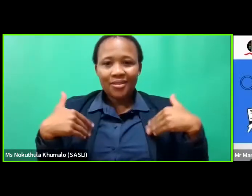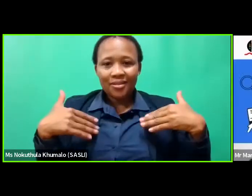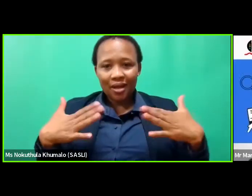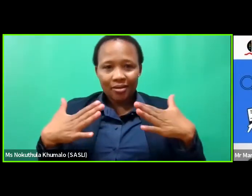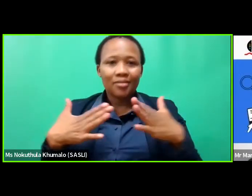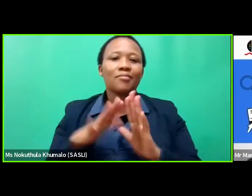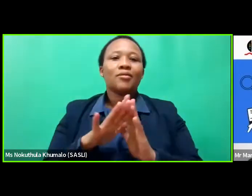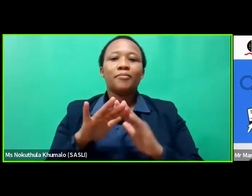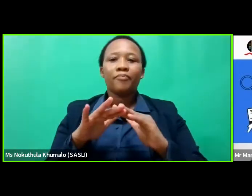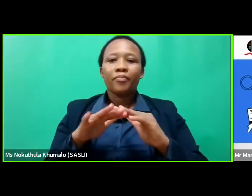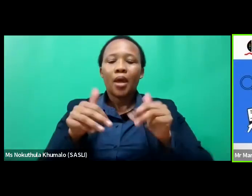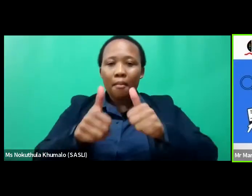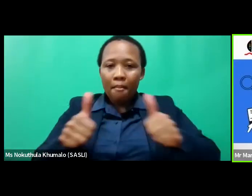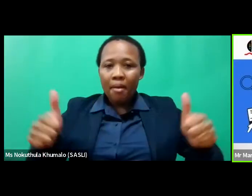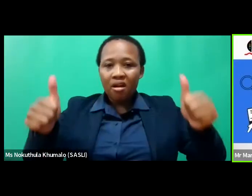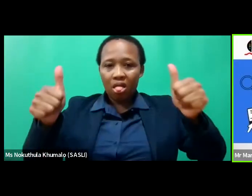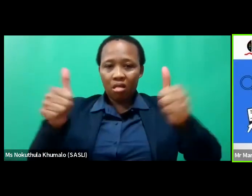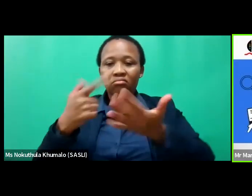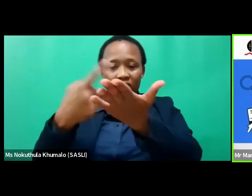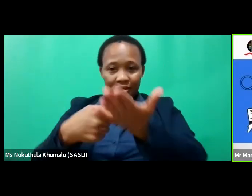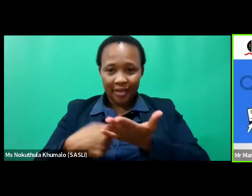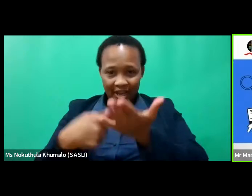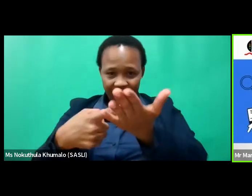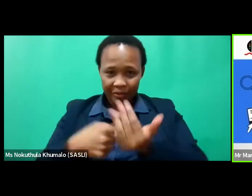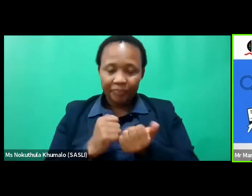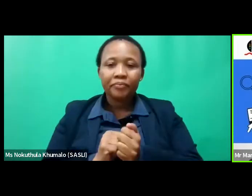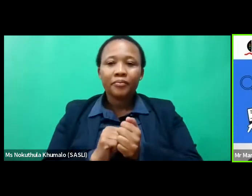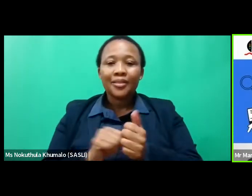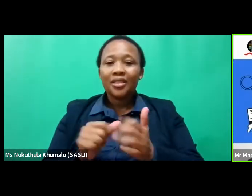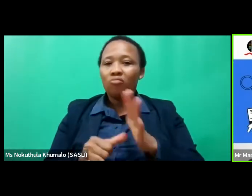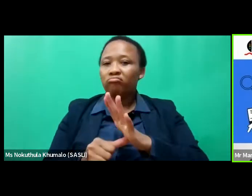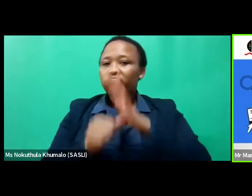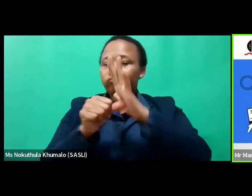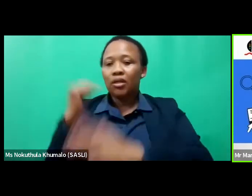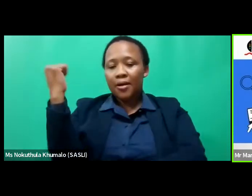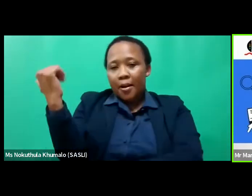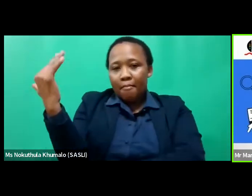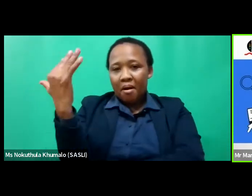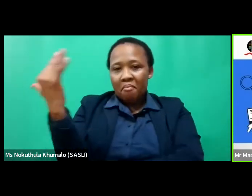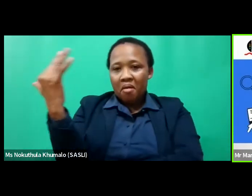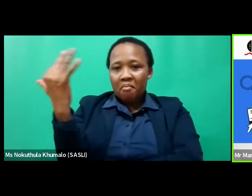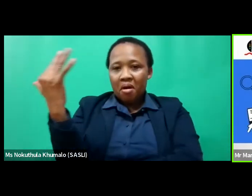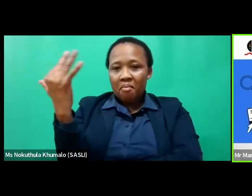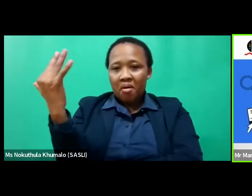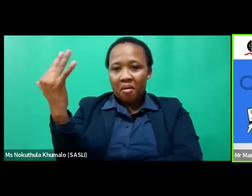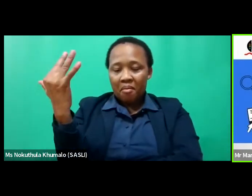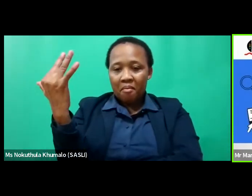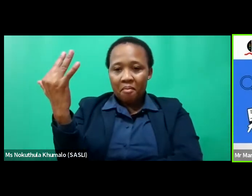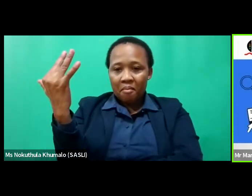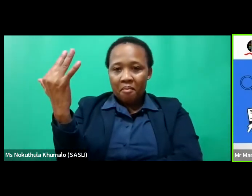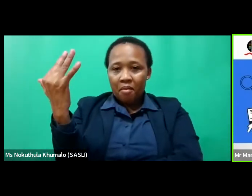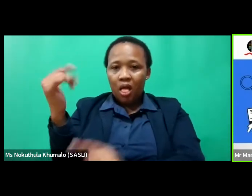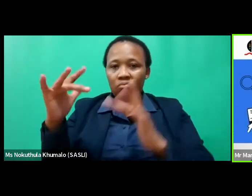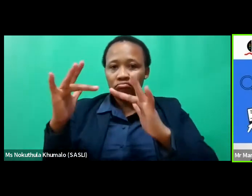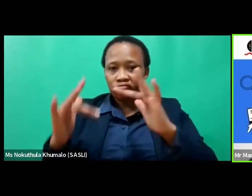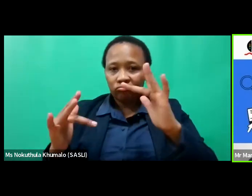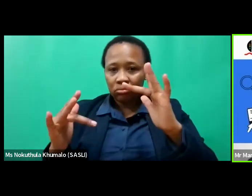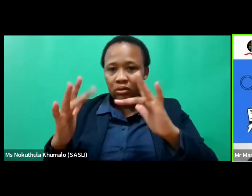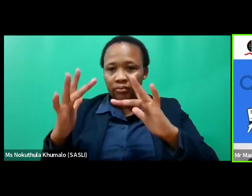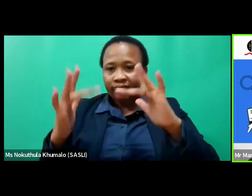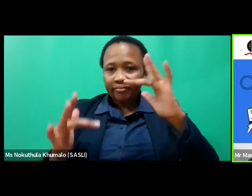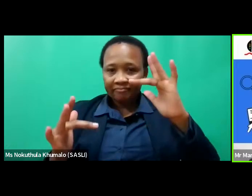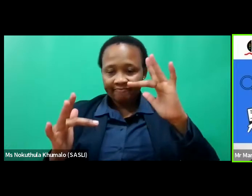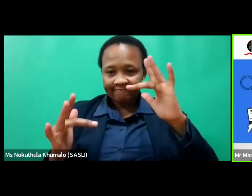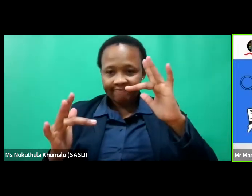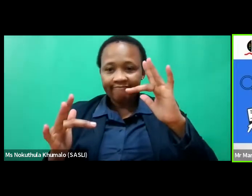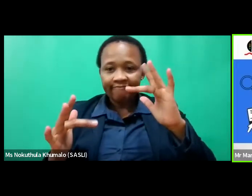So the keynote address has been rescheduled to 10 minutes past 10. I would